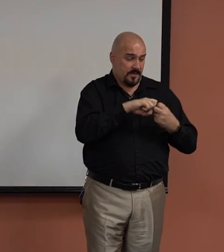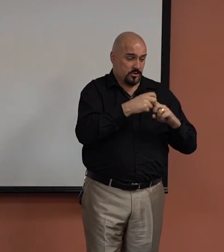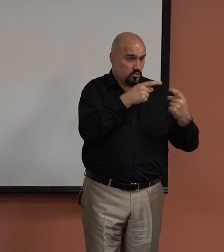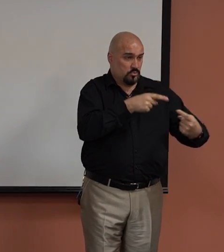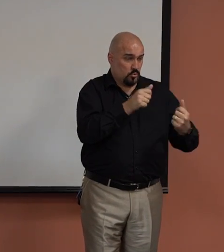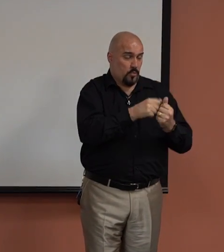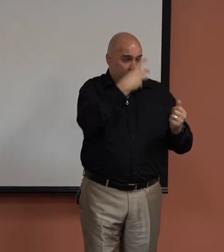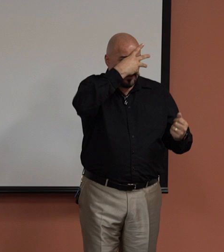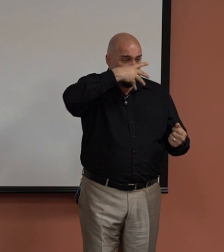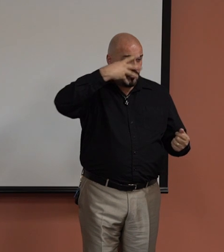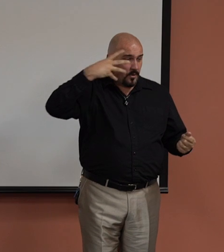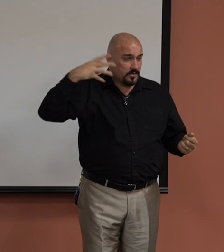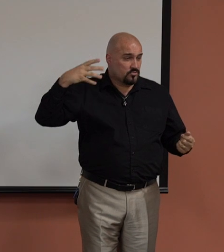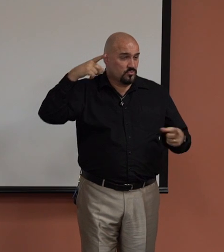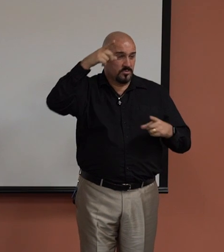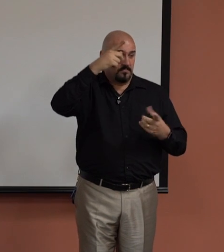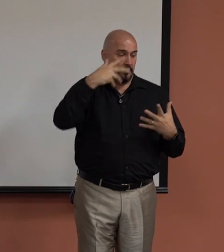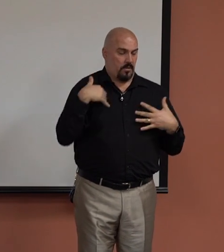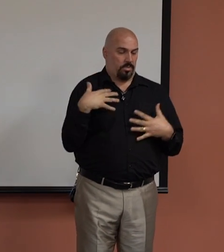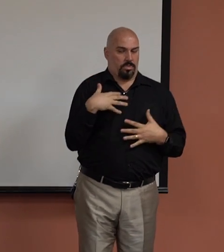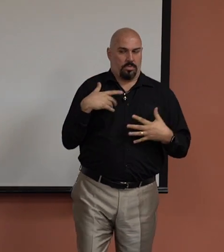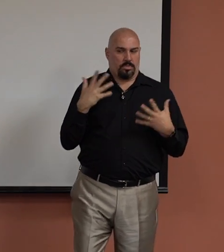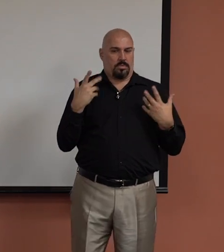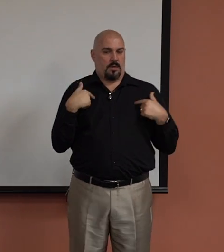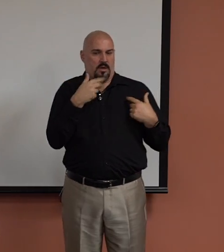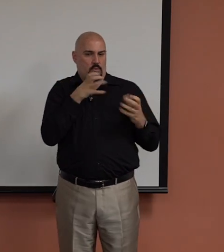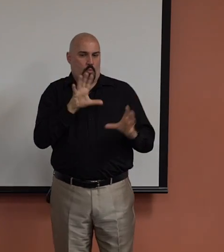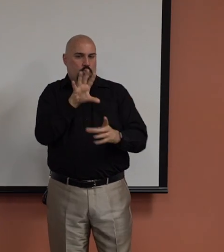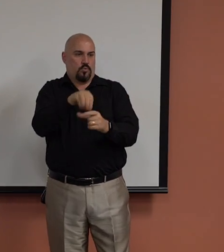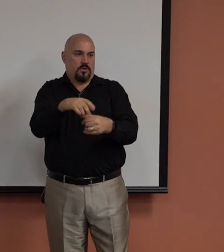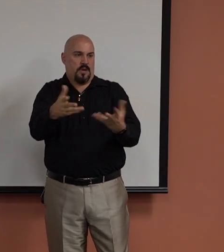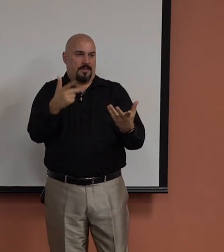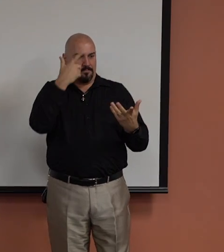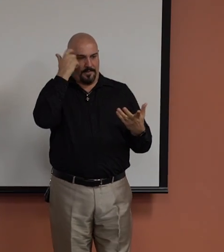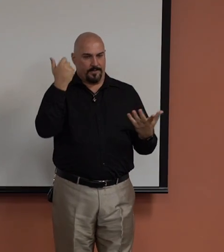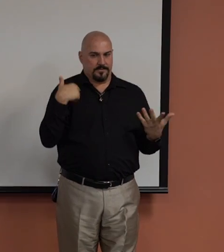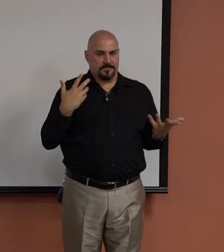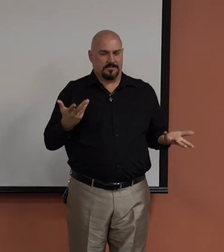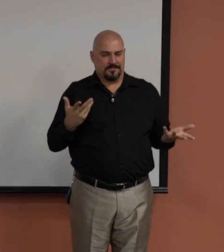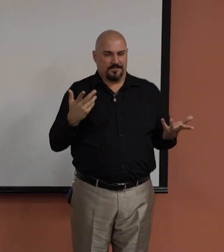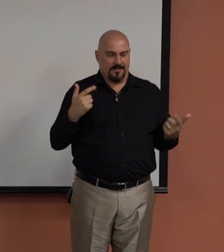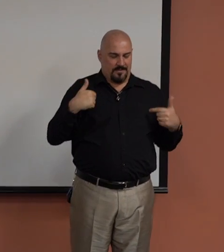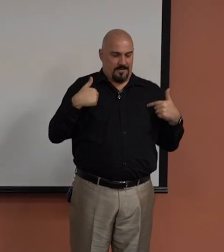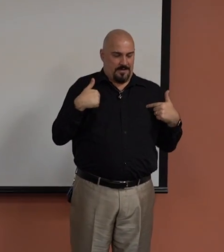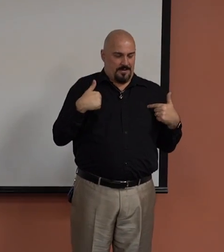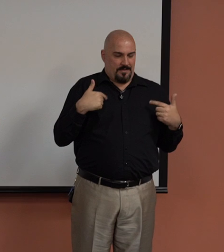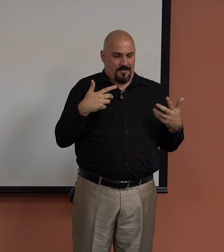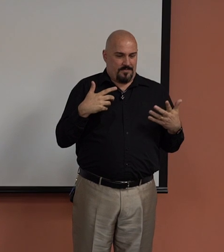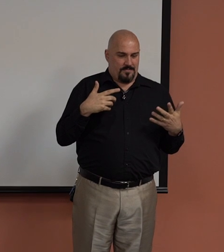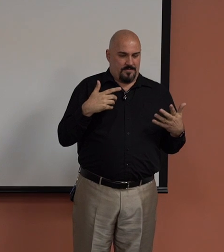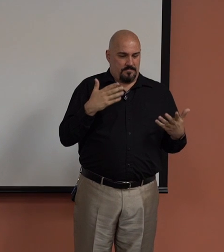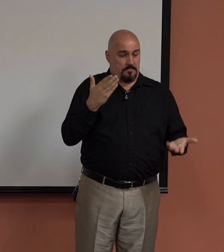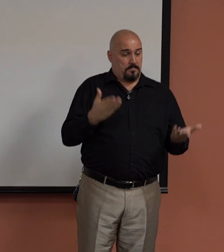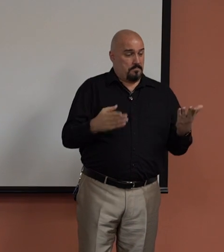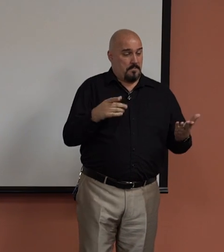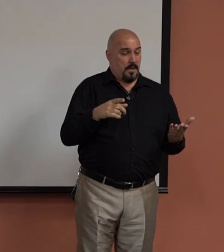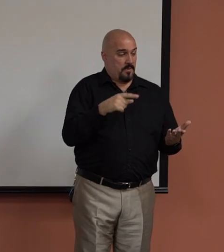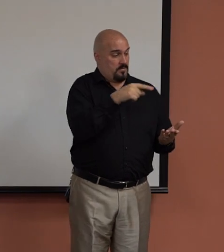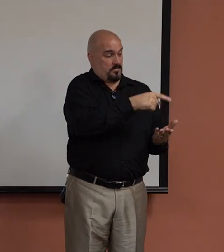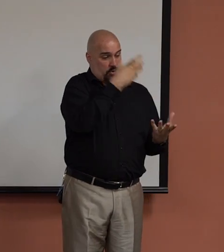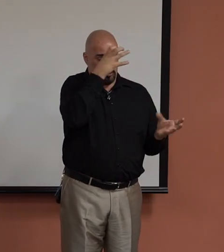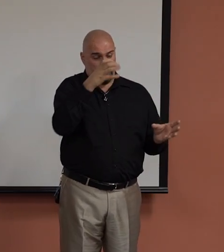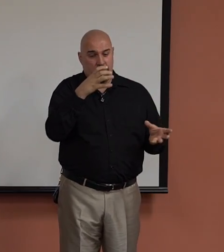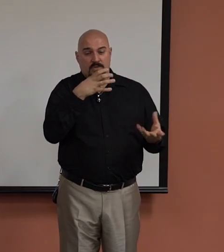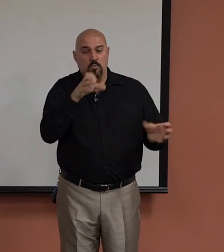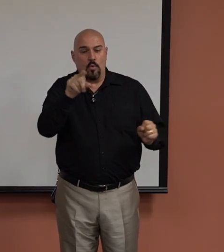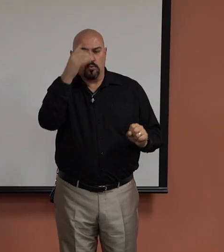that they may be scared to like interact because they don't really want you to know your immigration With the status.